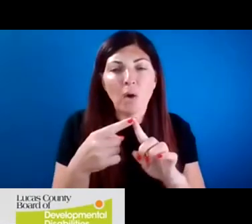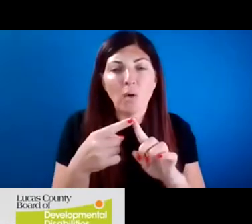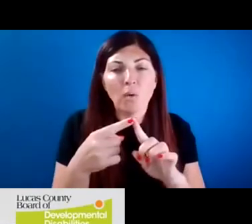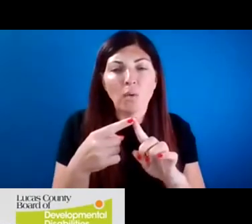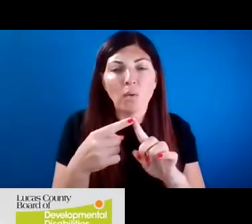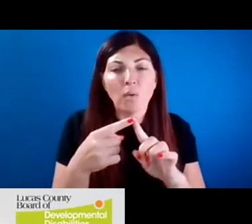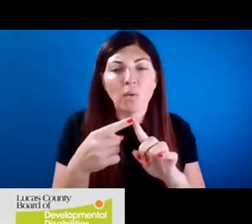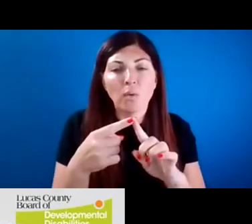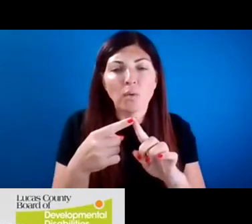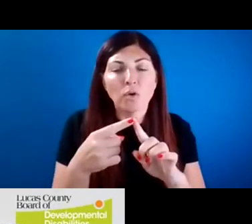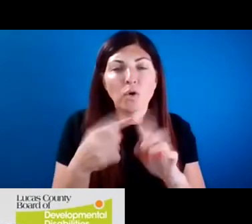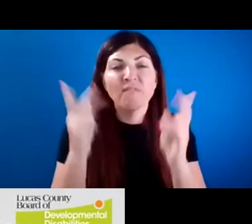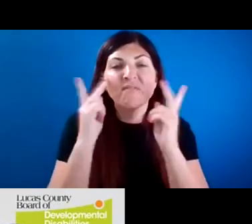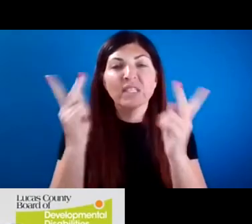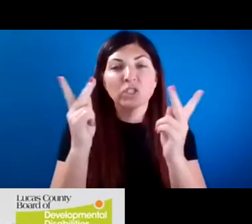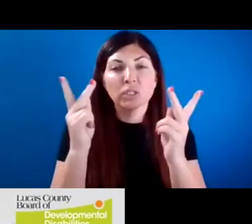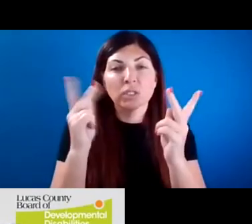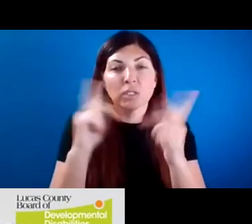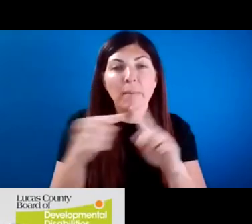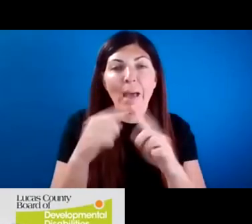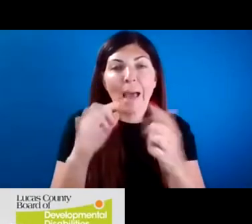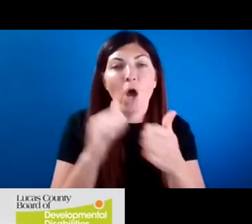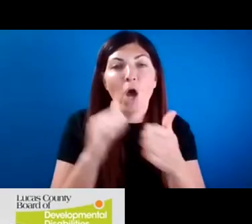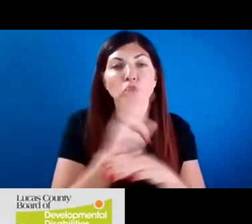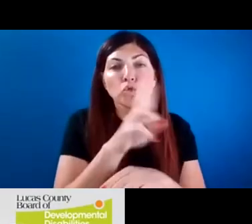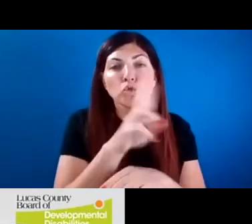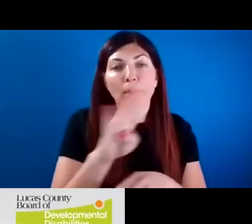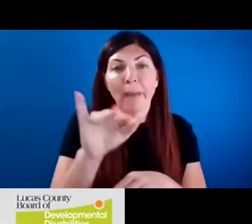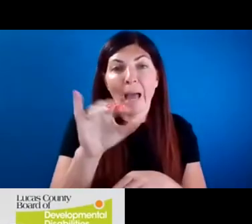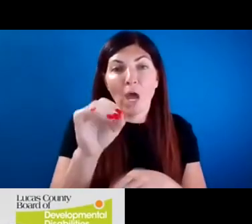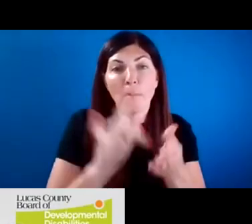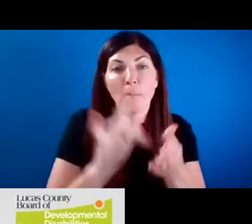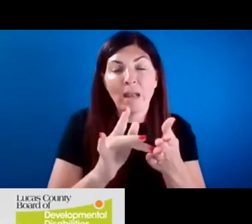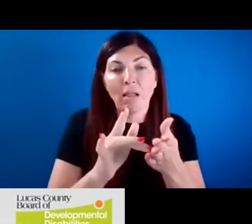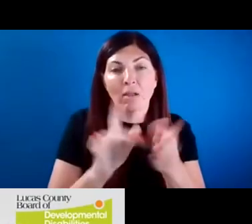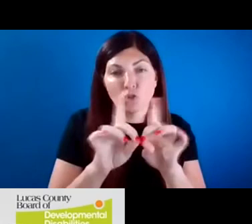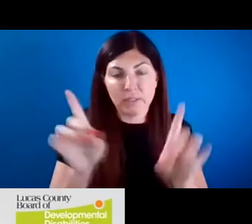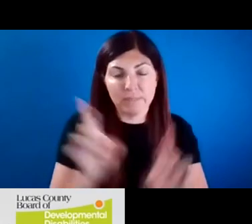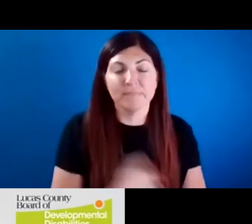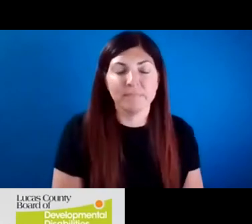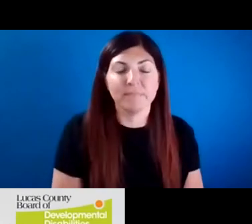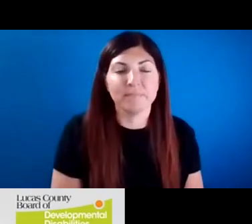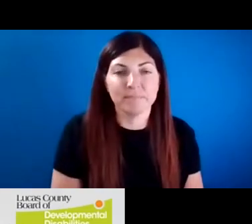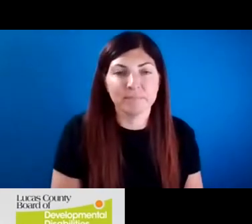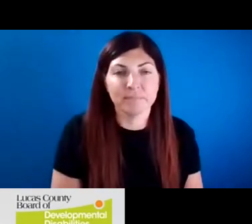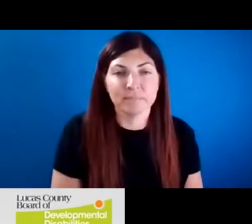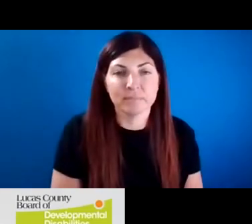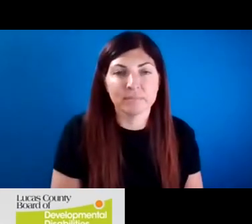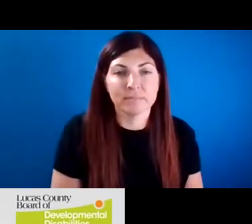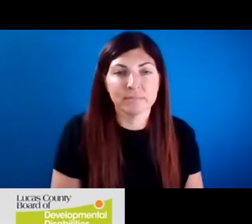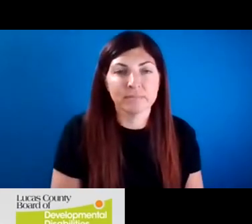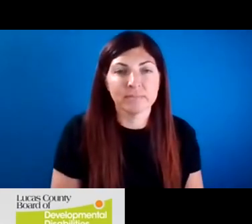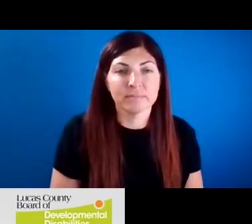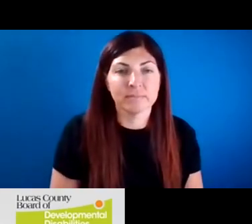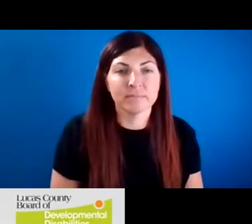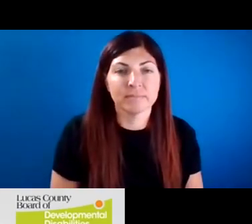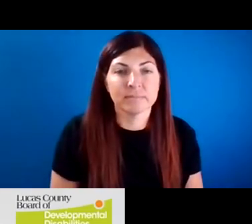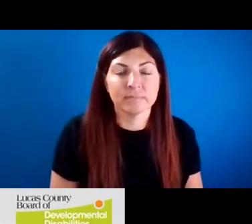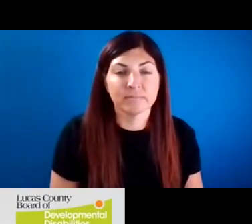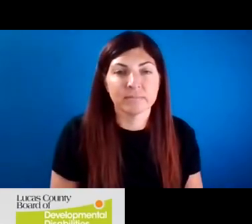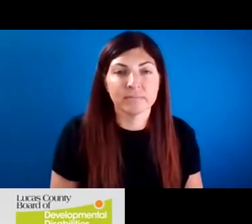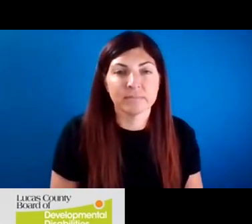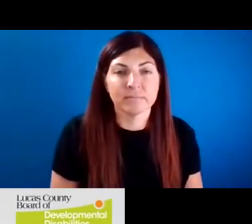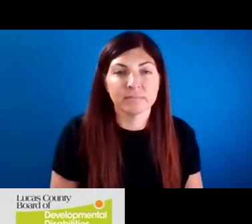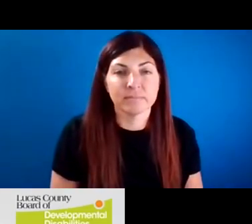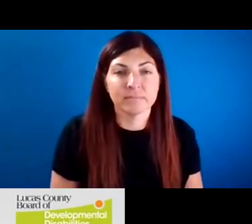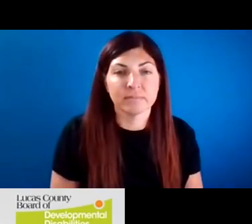what your vision is for how you want to use your biomedical degree. Absolutely. Okay, we'll start there.